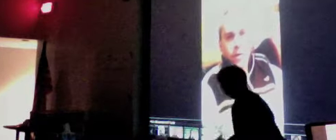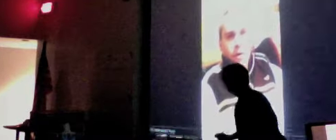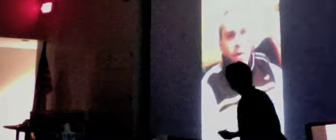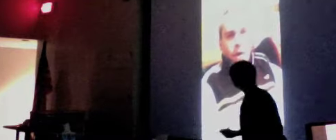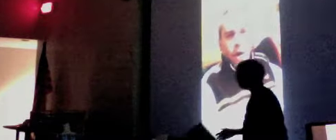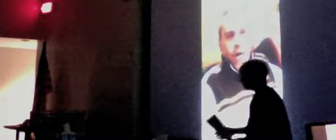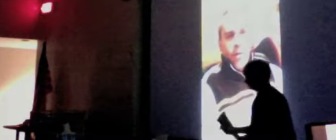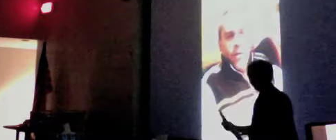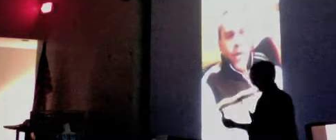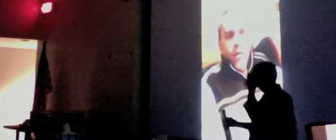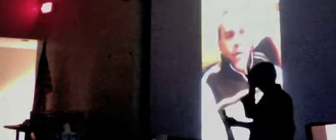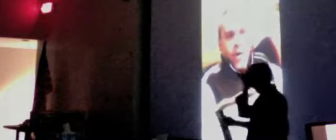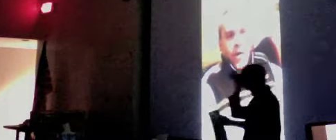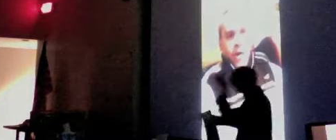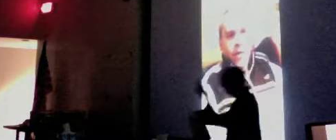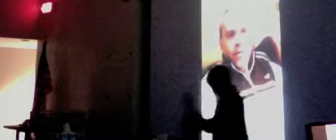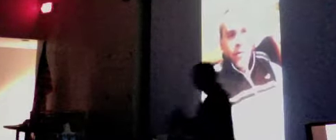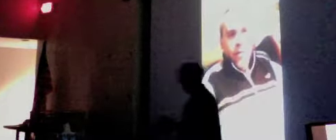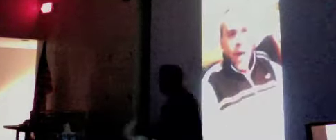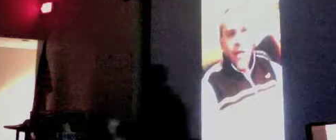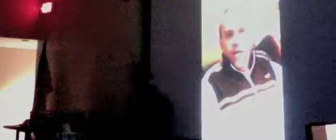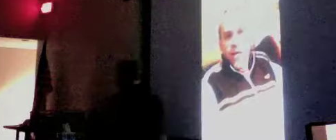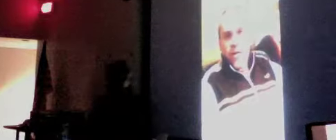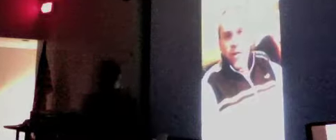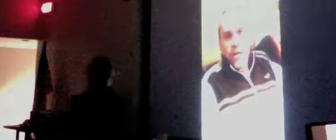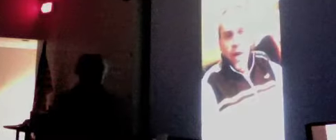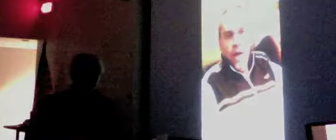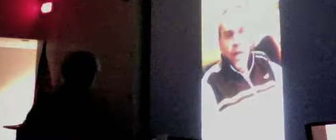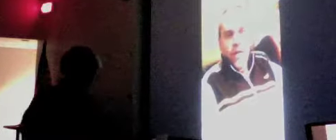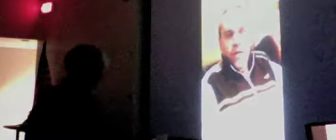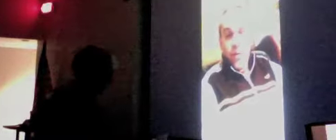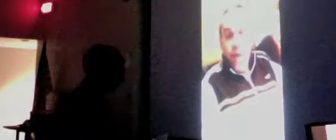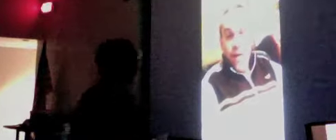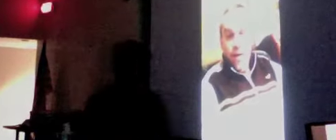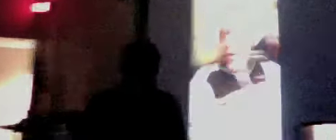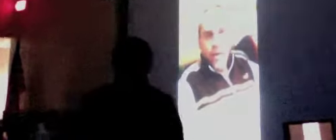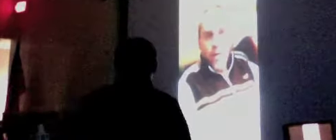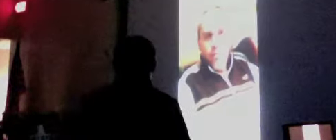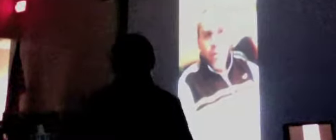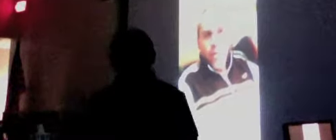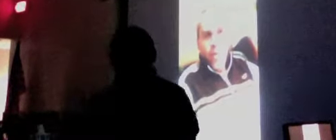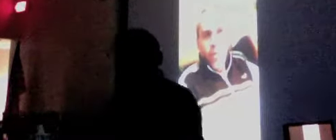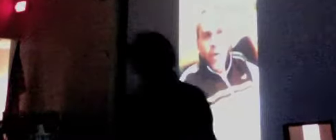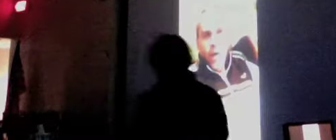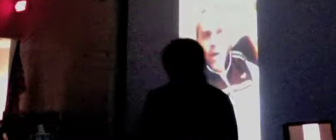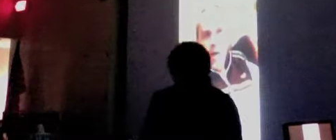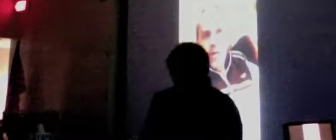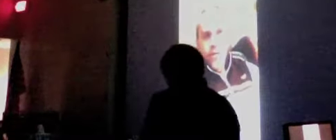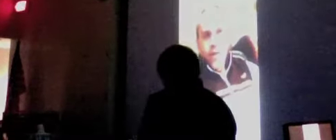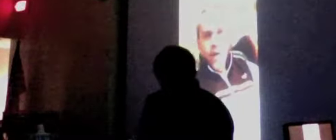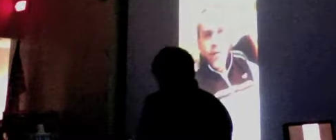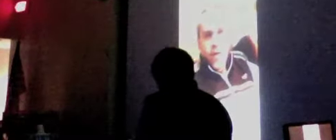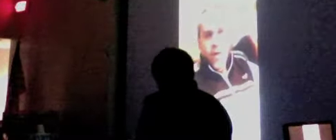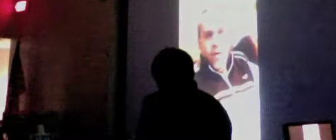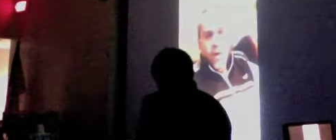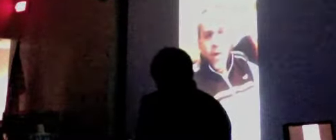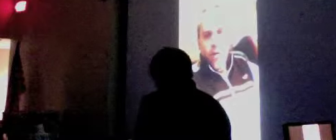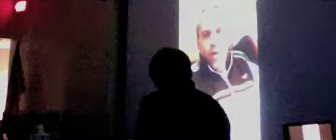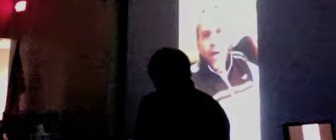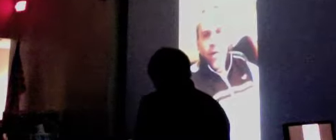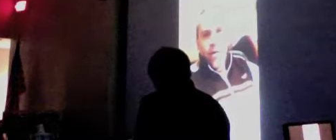'92. I'm currently a math teacher. I love teaching math, but more importantly, I love to have the